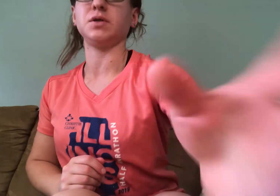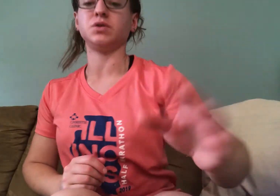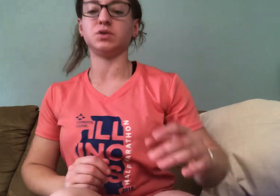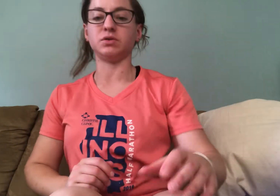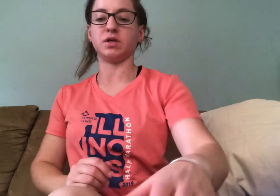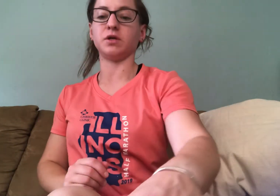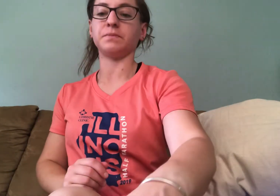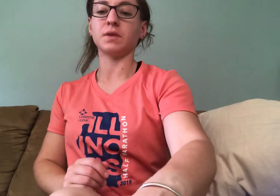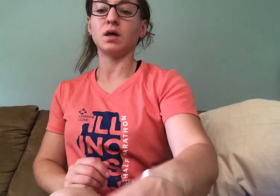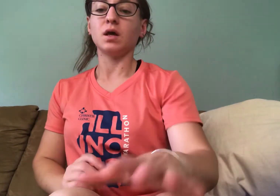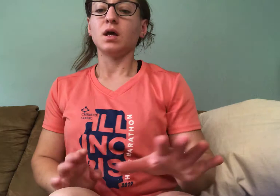introduce to you here